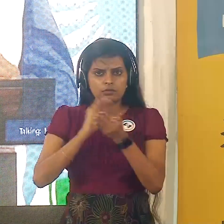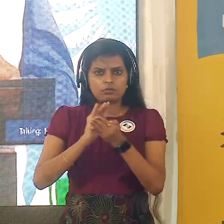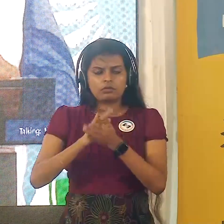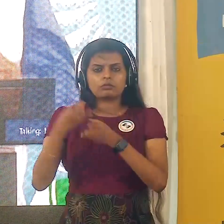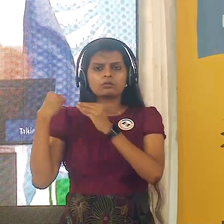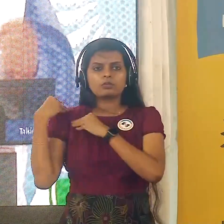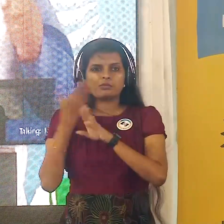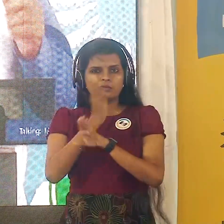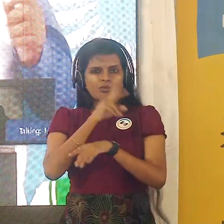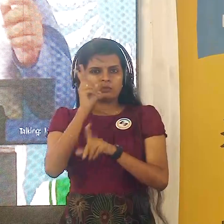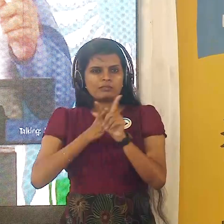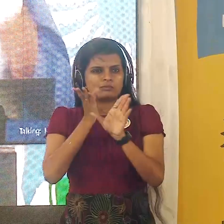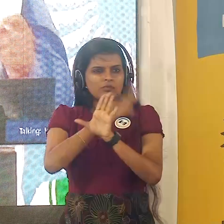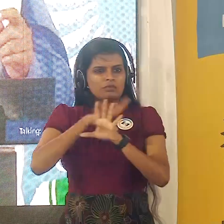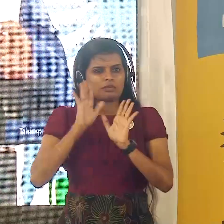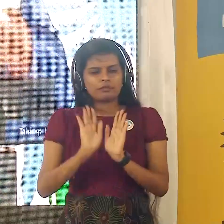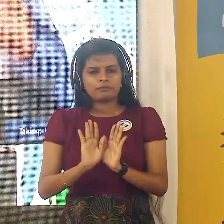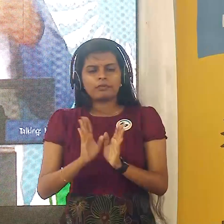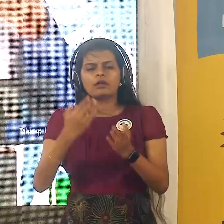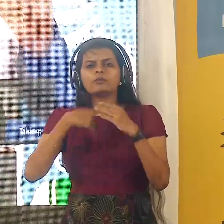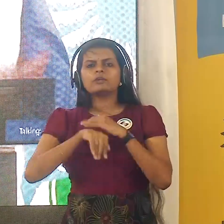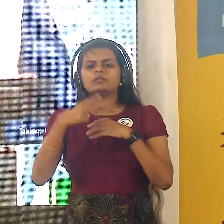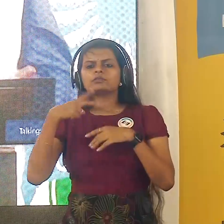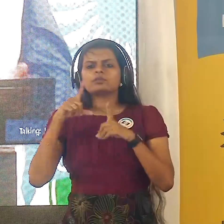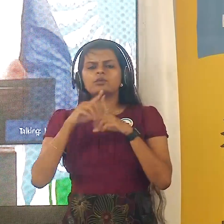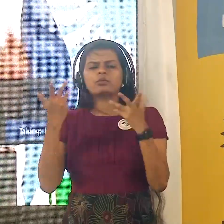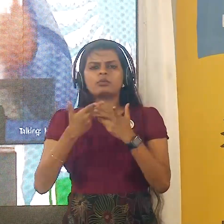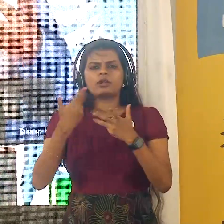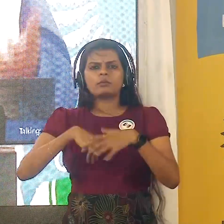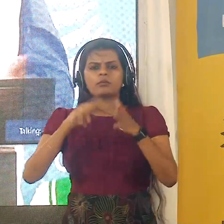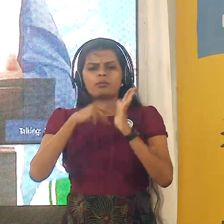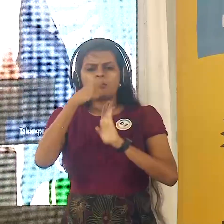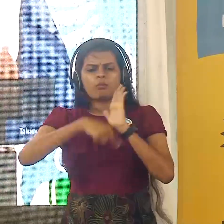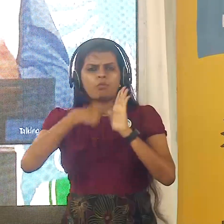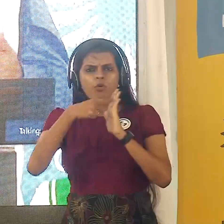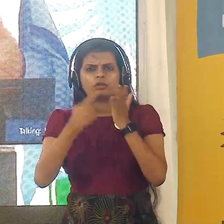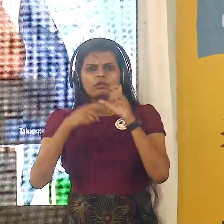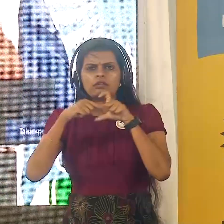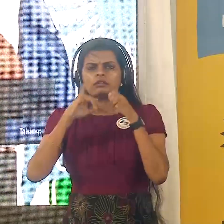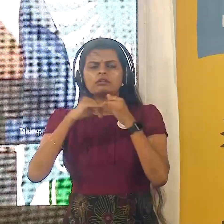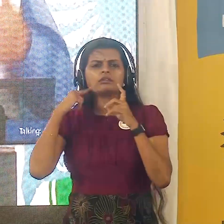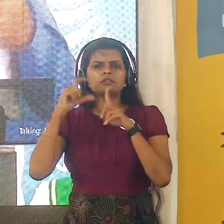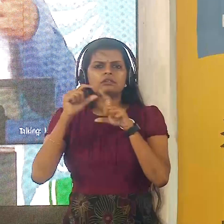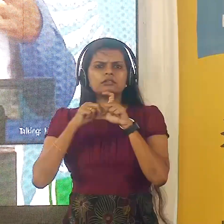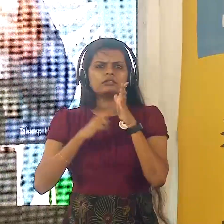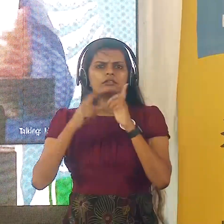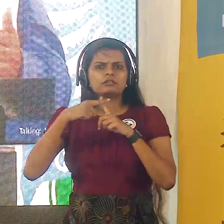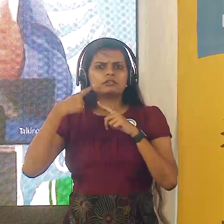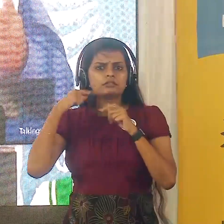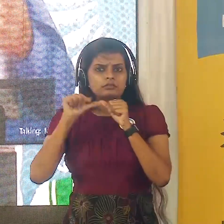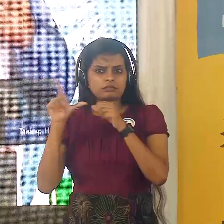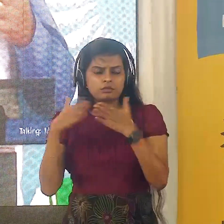ago. I know for sure that Eklavya model schools and the model residential schools which are coming up and the kind